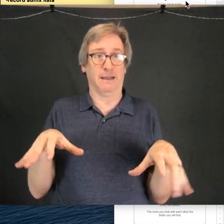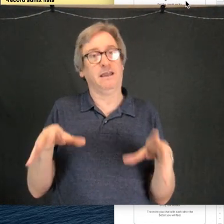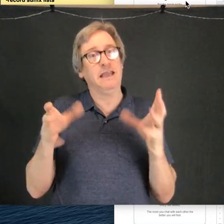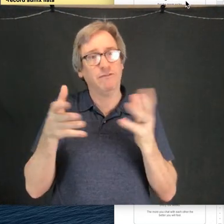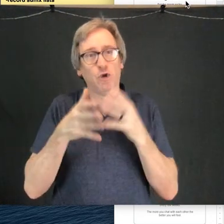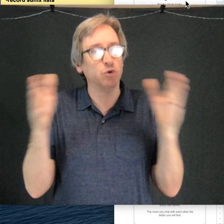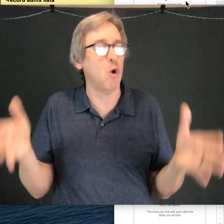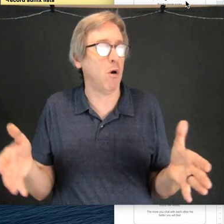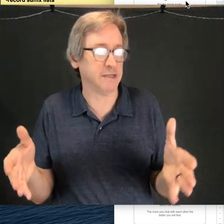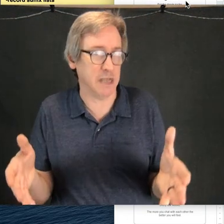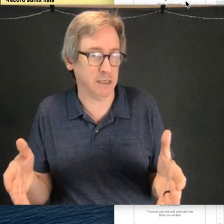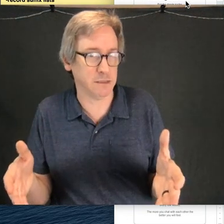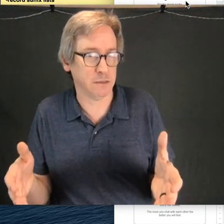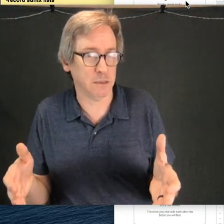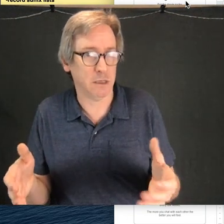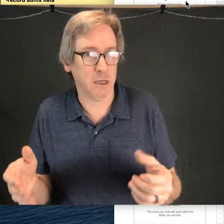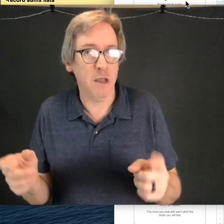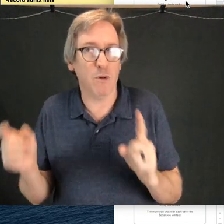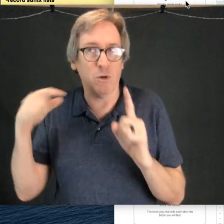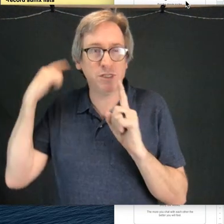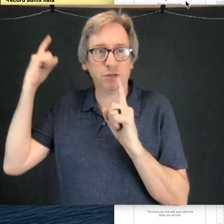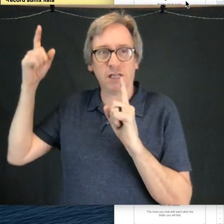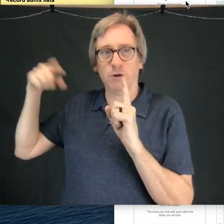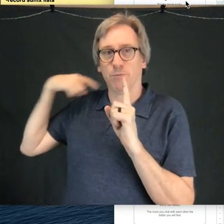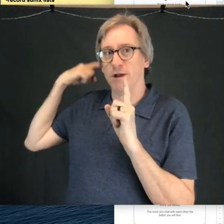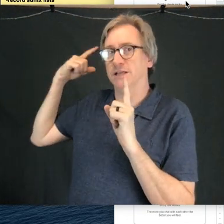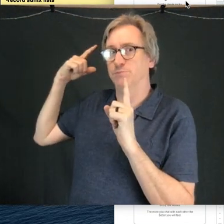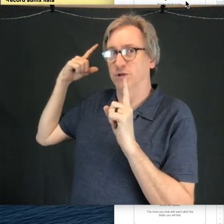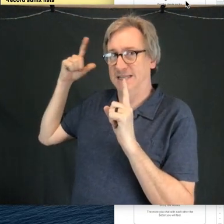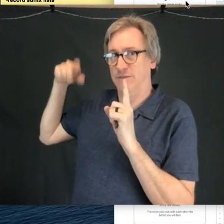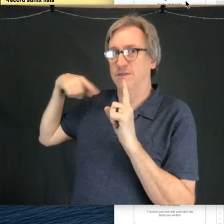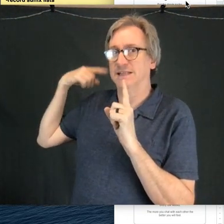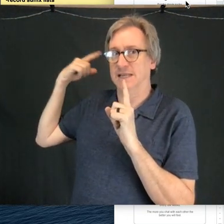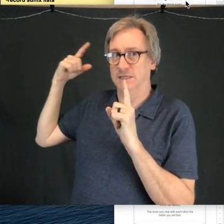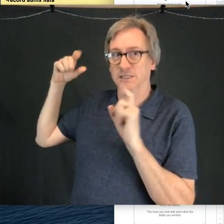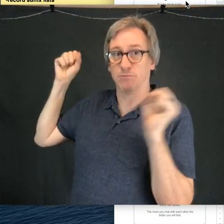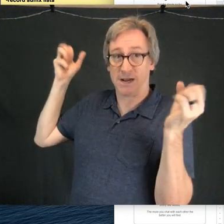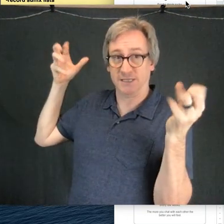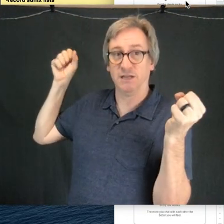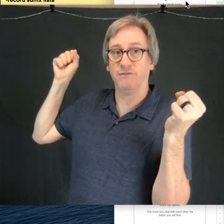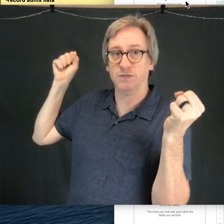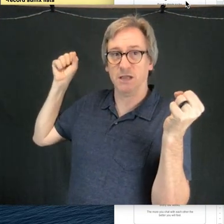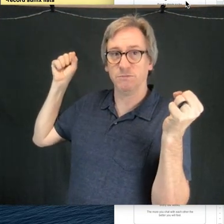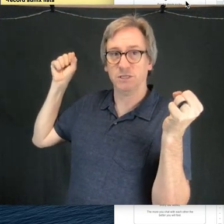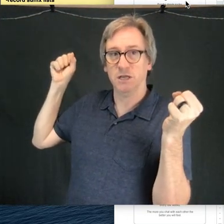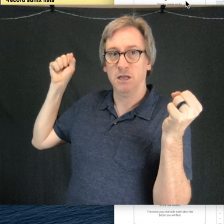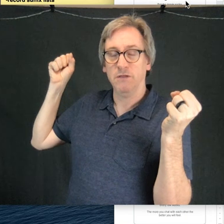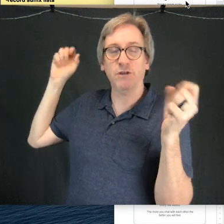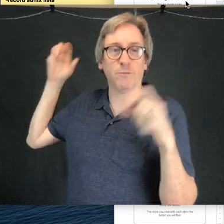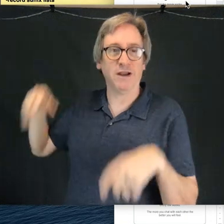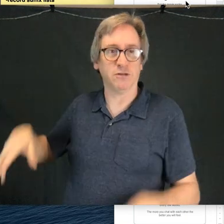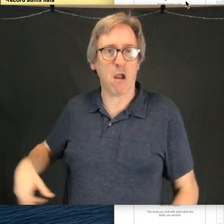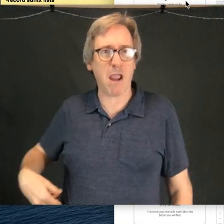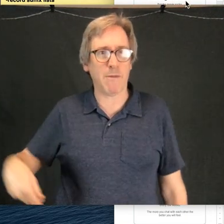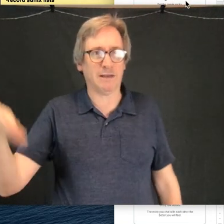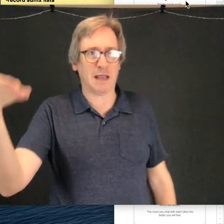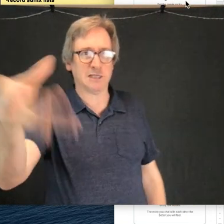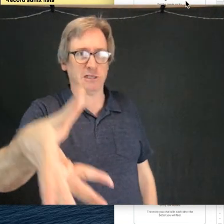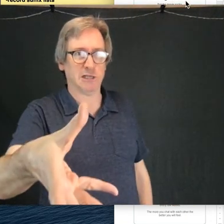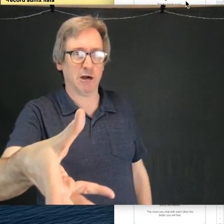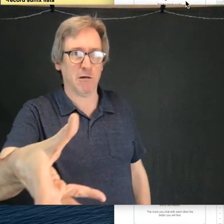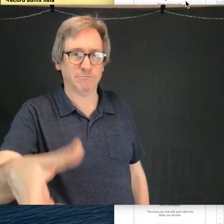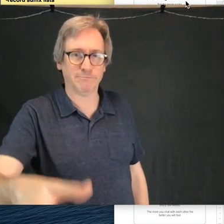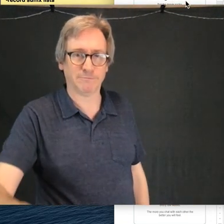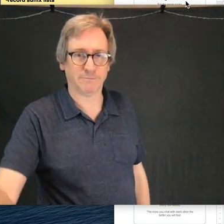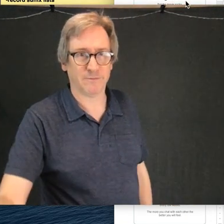sign that, even though you know all the signs. But once your brain has put together that sentence and practiced it a few times, then your brain goes, oh yeah, we got that